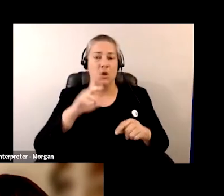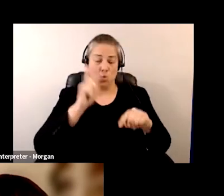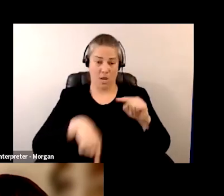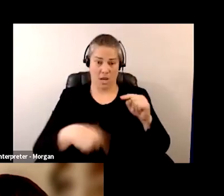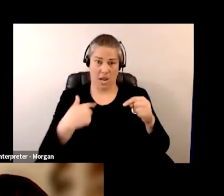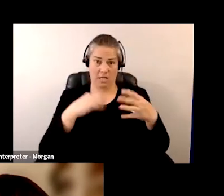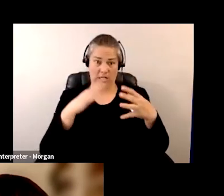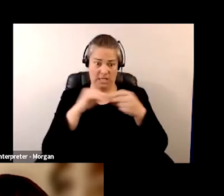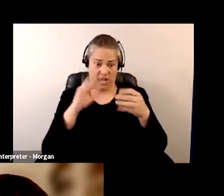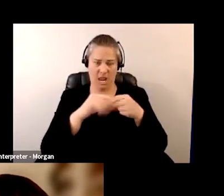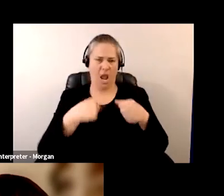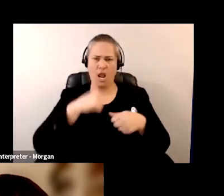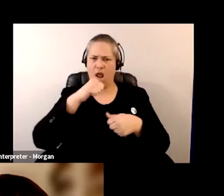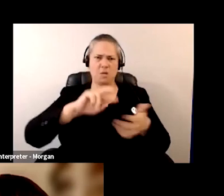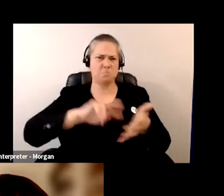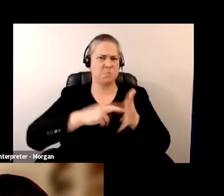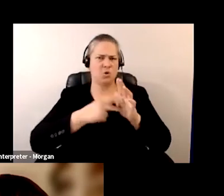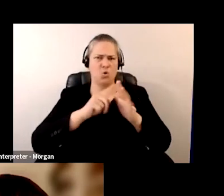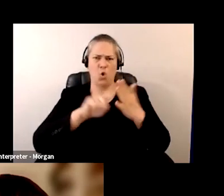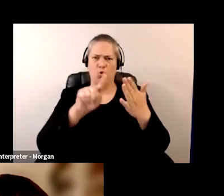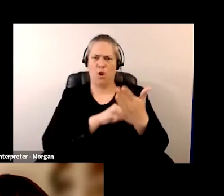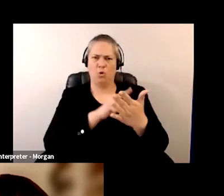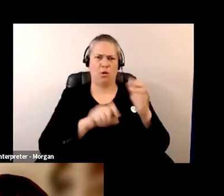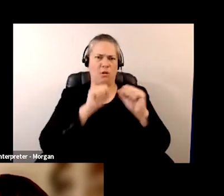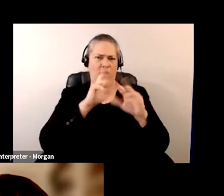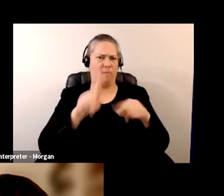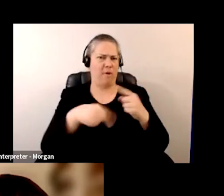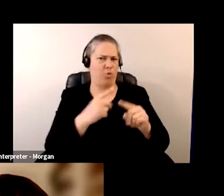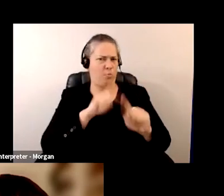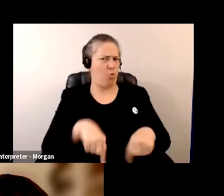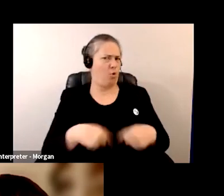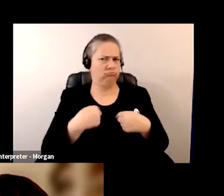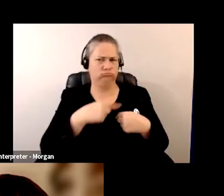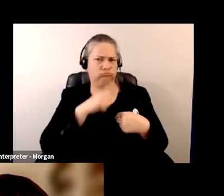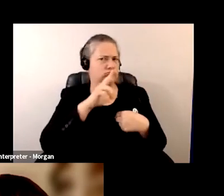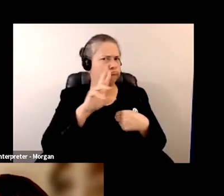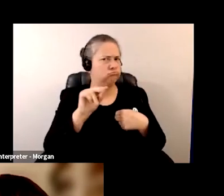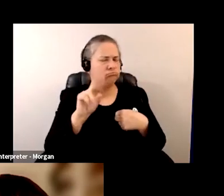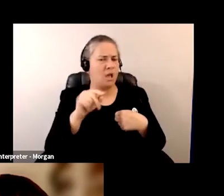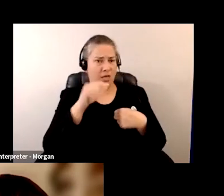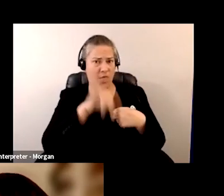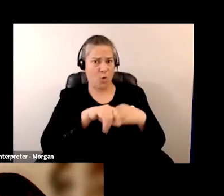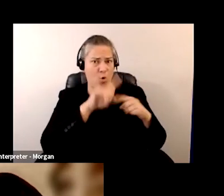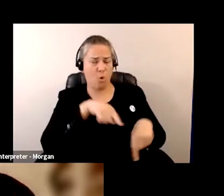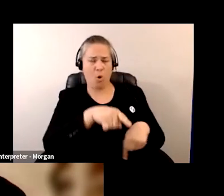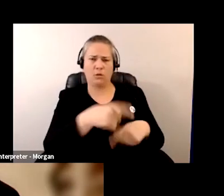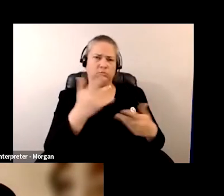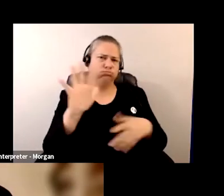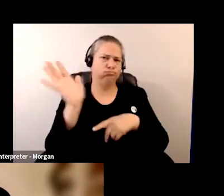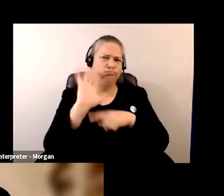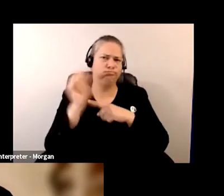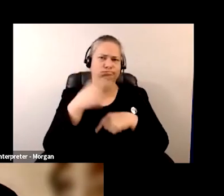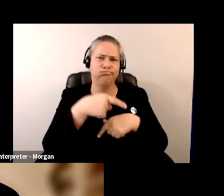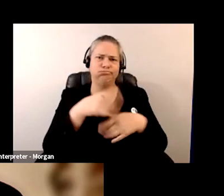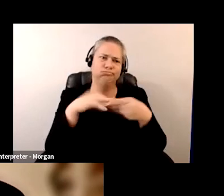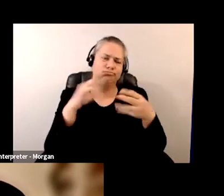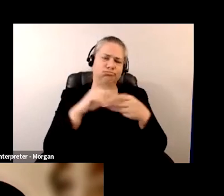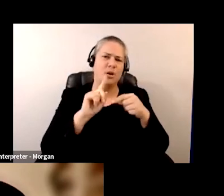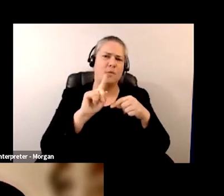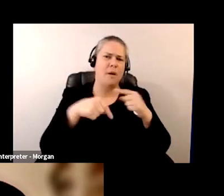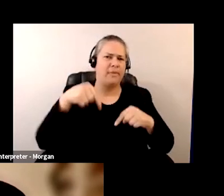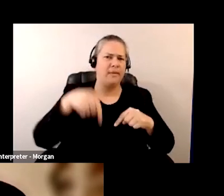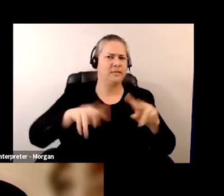say was meant to be critical of anything that's actually in the report. I think that report does a really outstanding job of talking about these